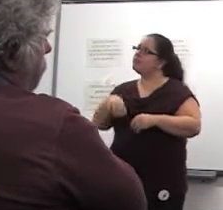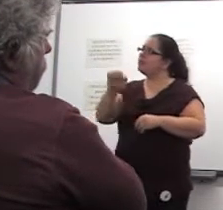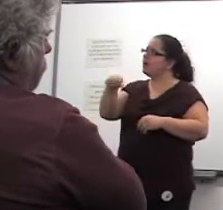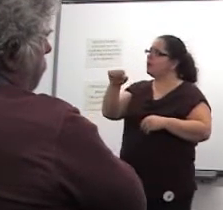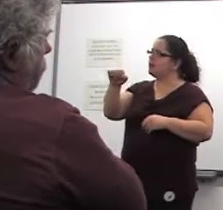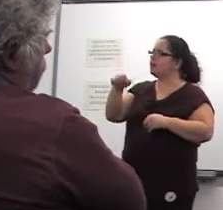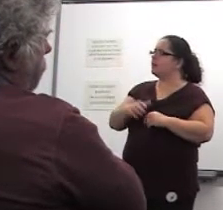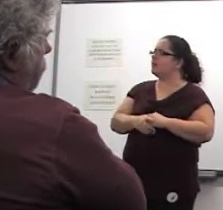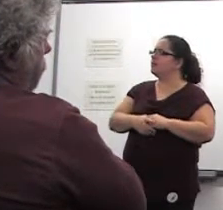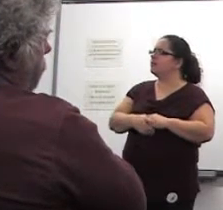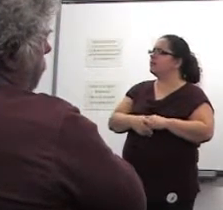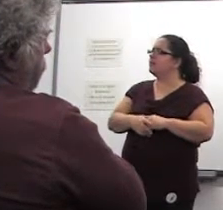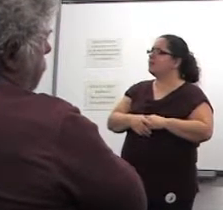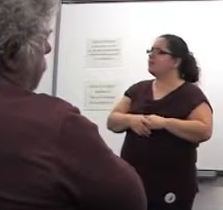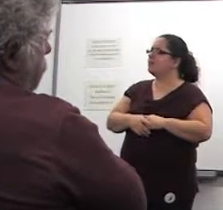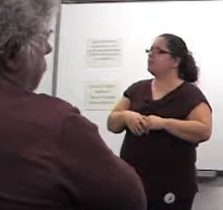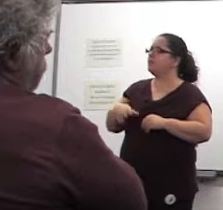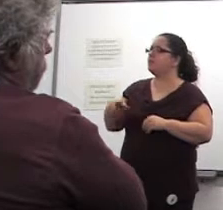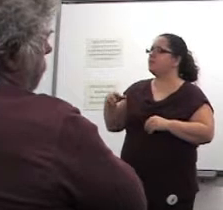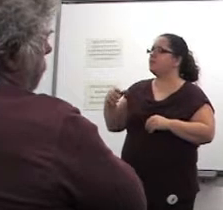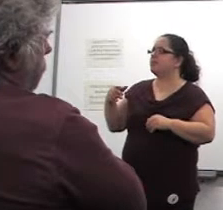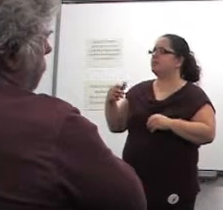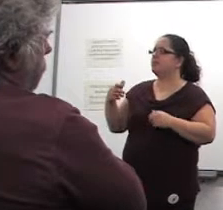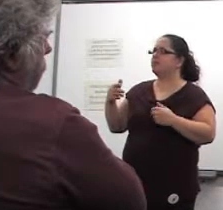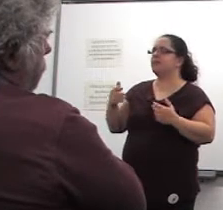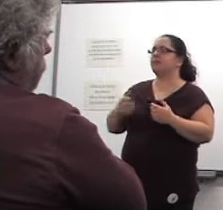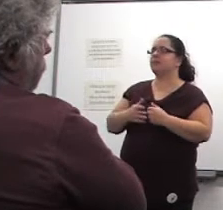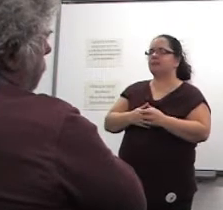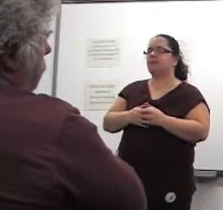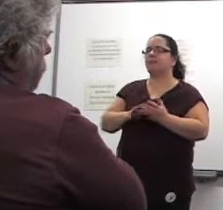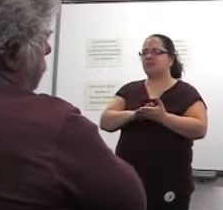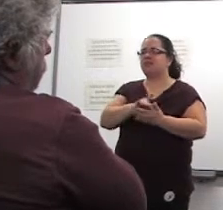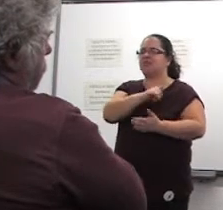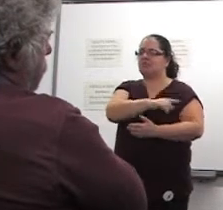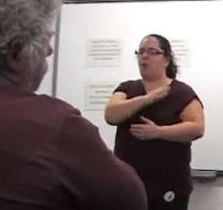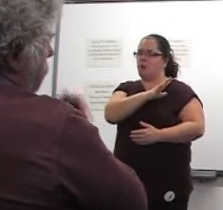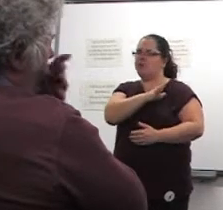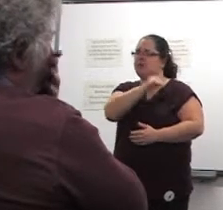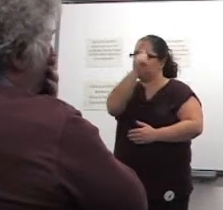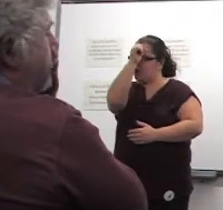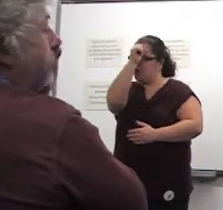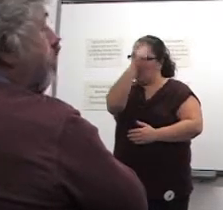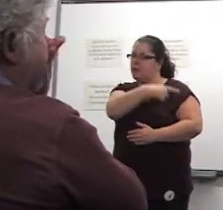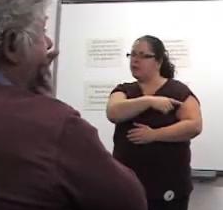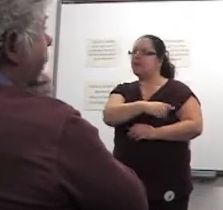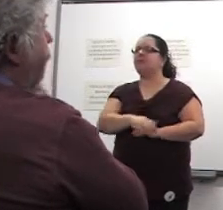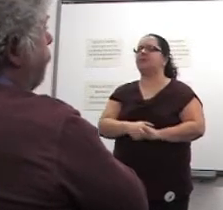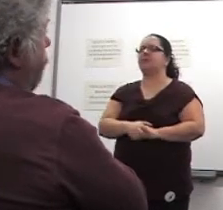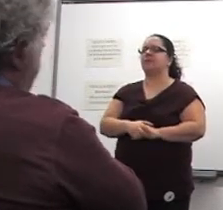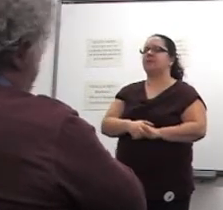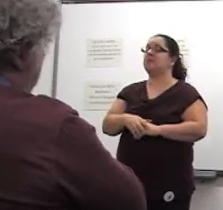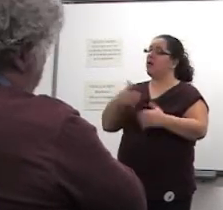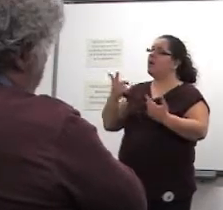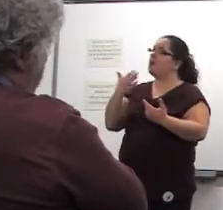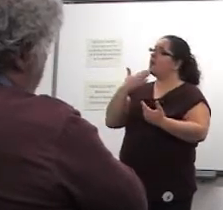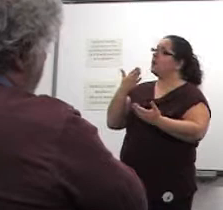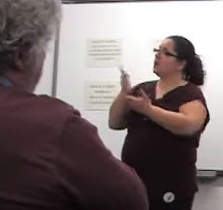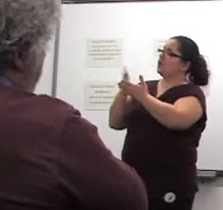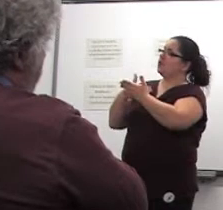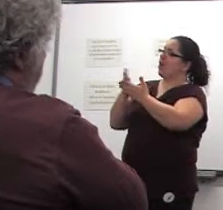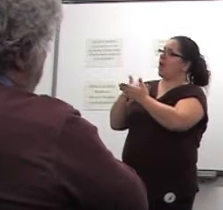"Yes," she said, in a way that told him she knew, but was happy he had shared it.